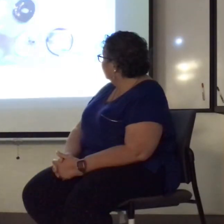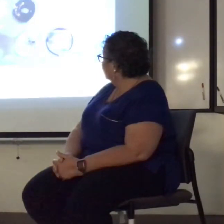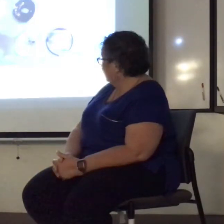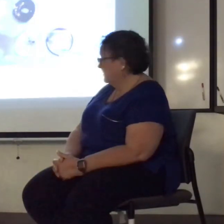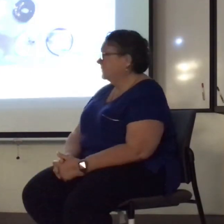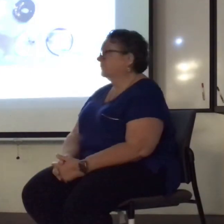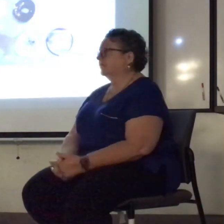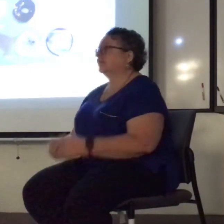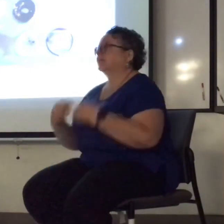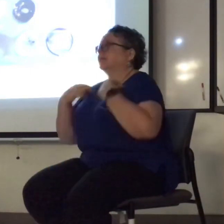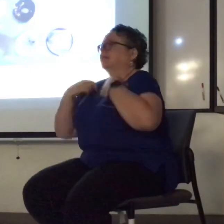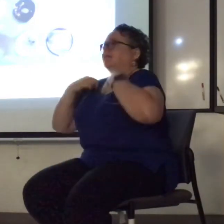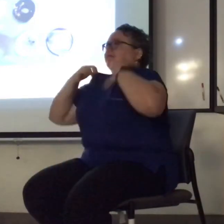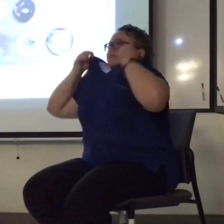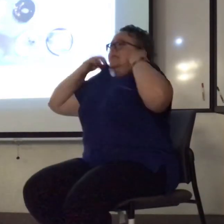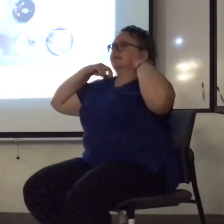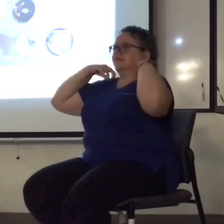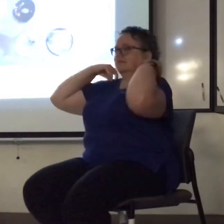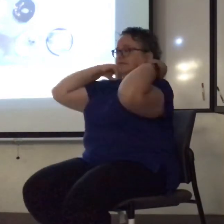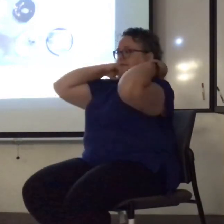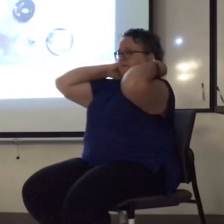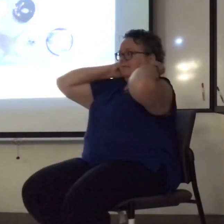Okay.